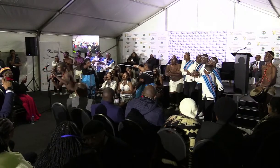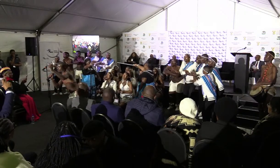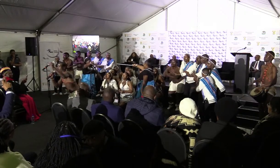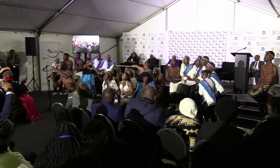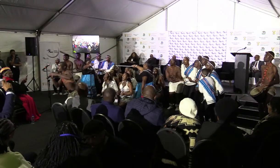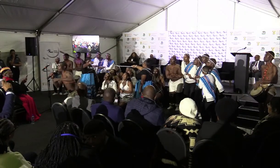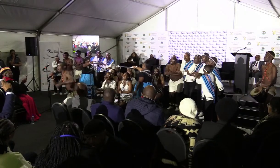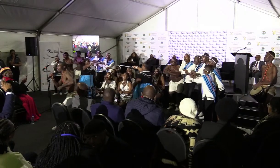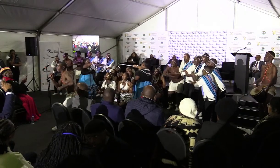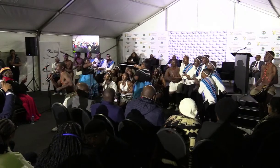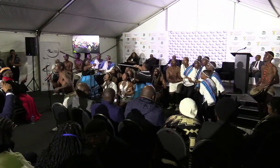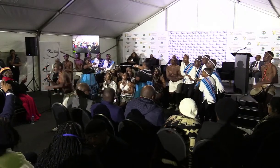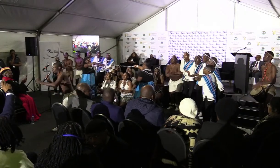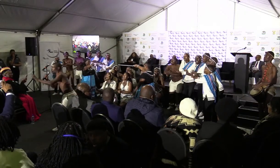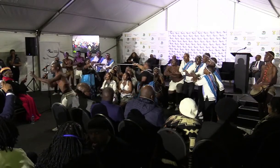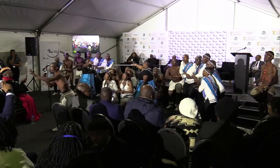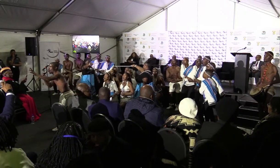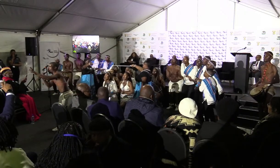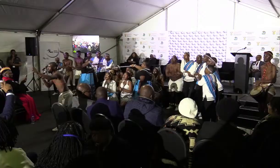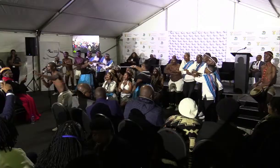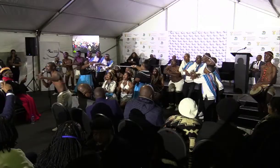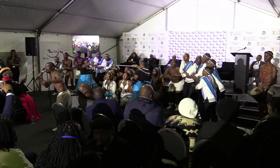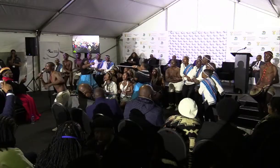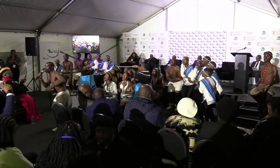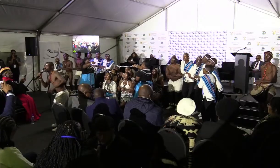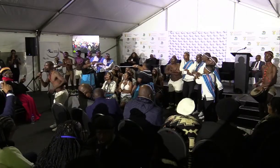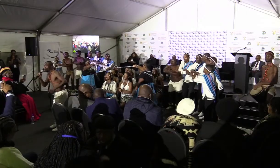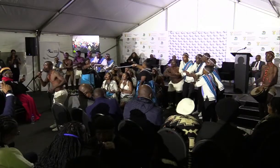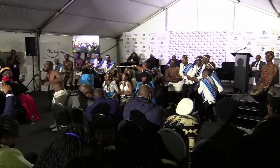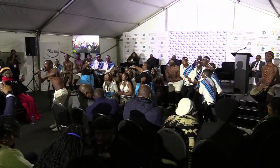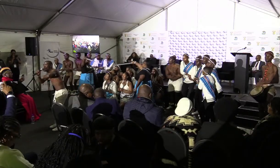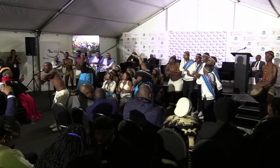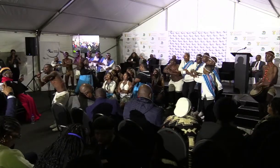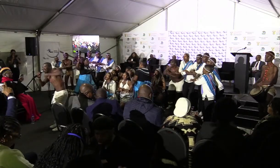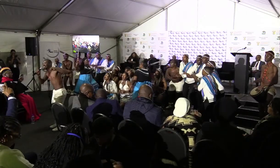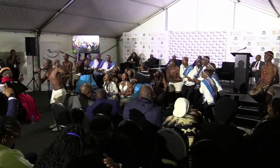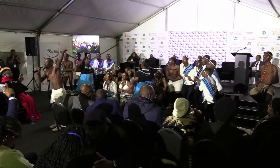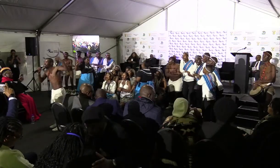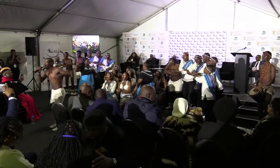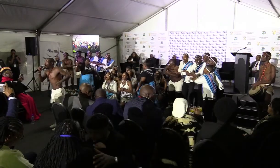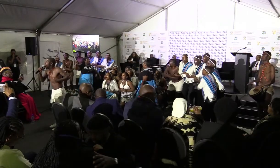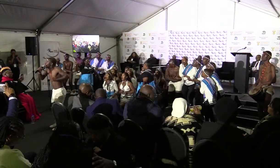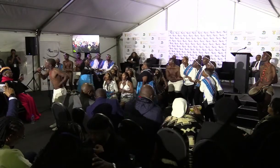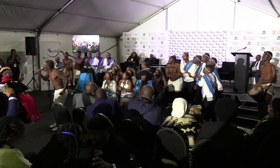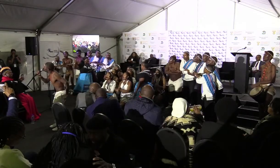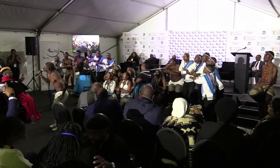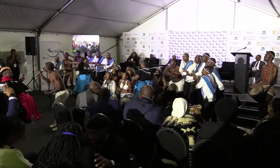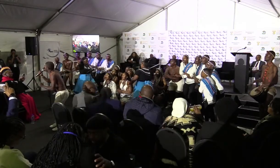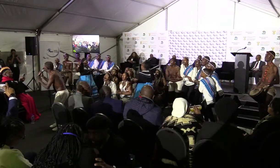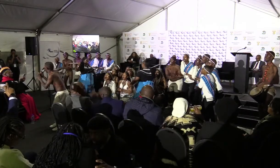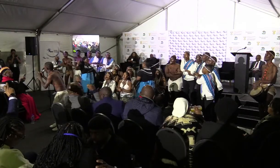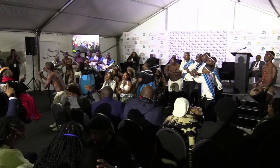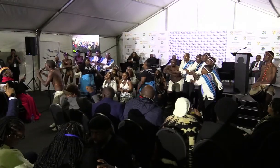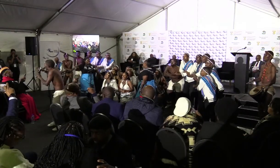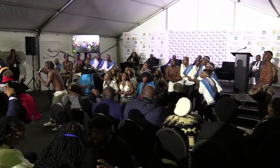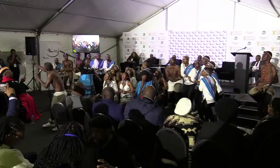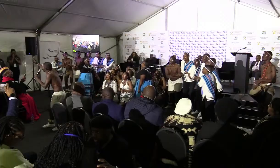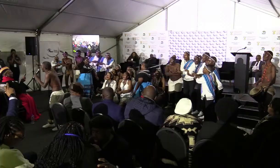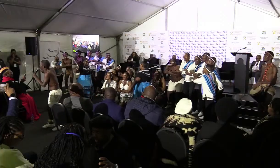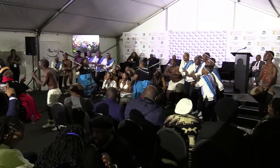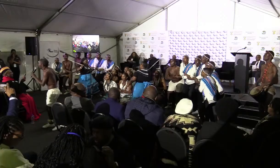Thusu isitimela samalahle lasosoloza inqola yamasondo soto ibuye eMzantsi Afrika igudla